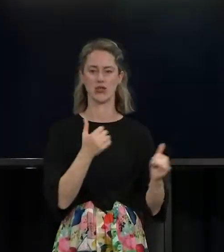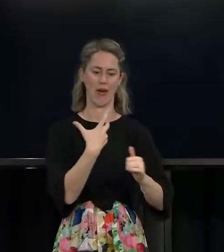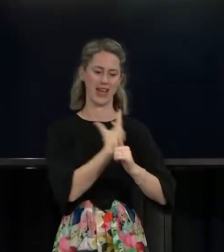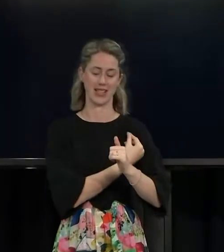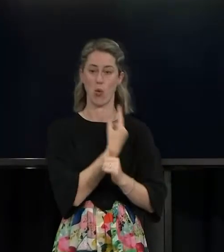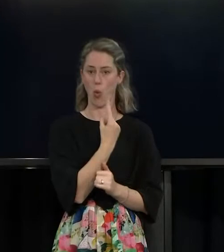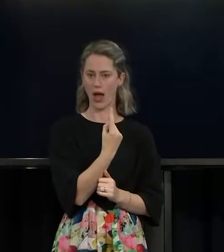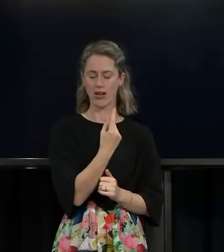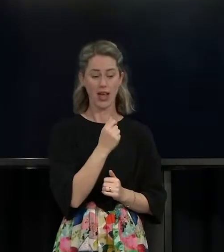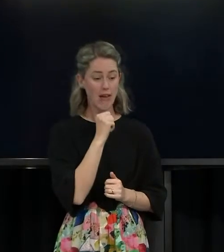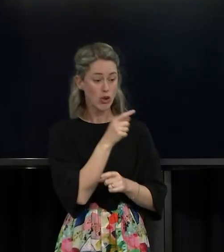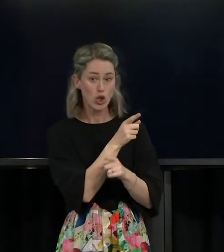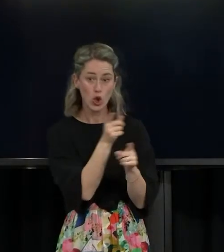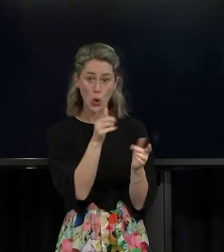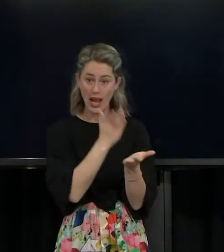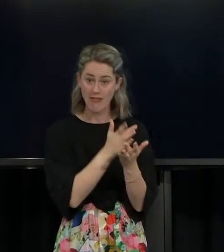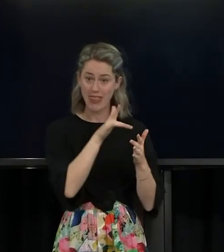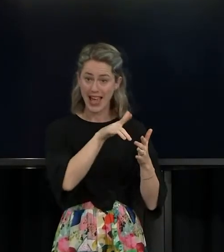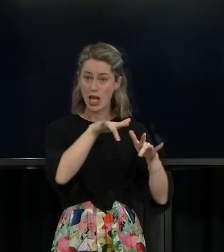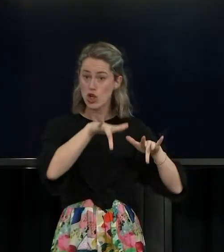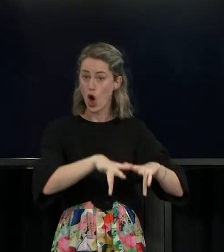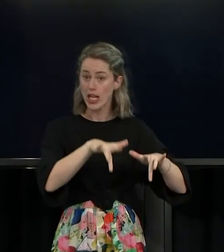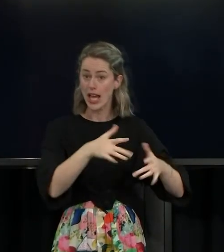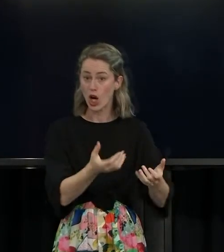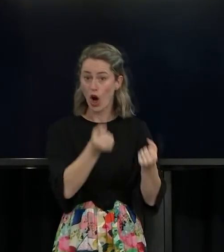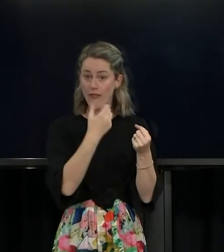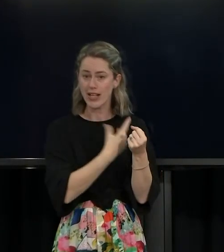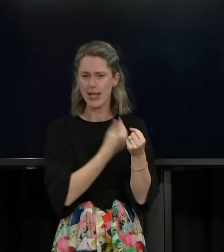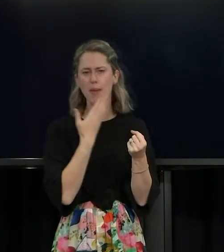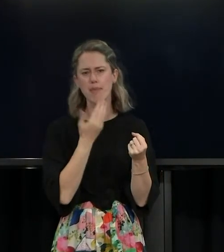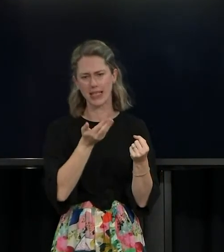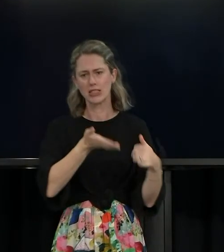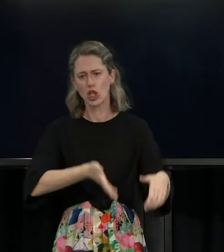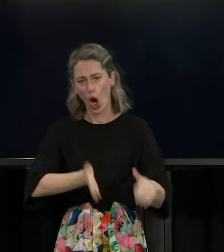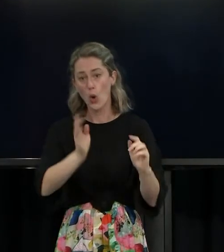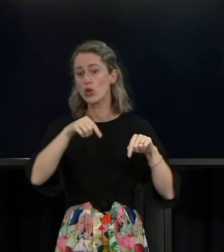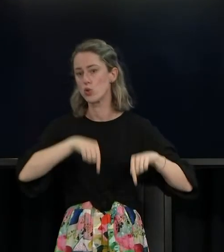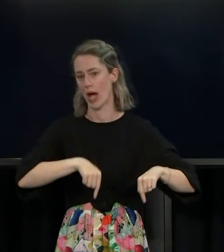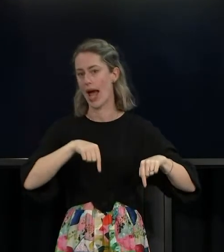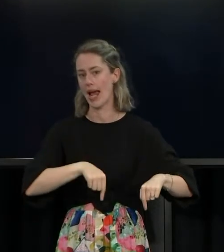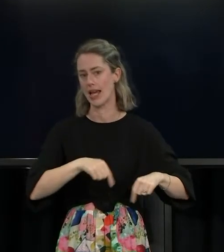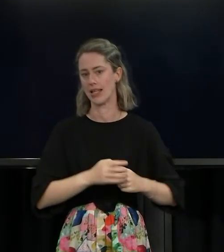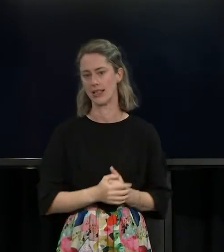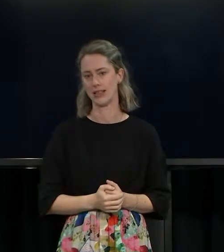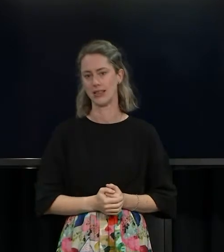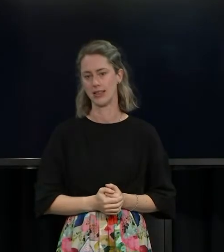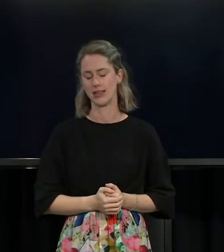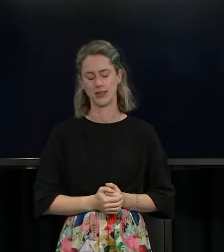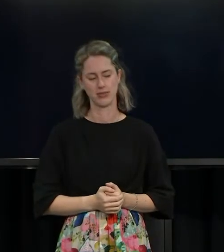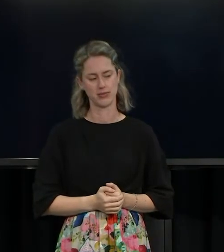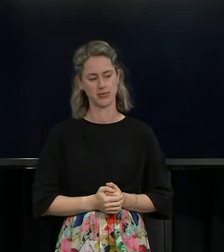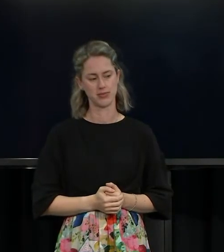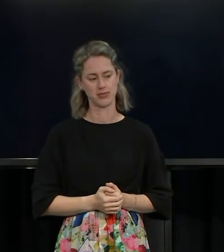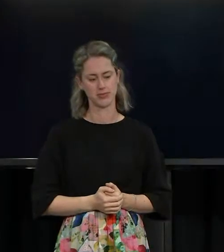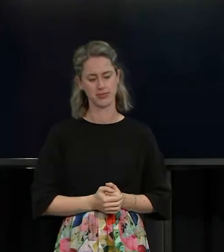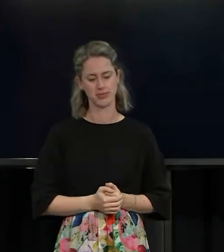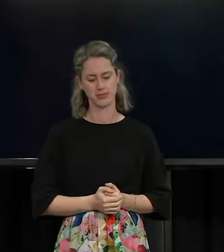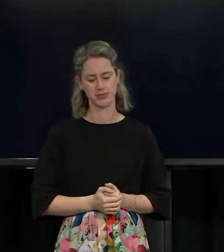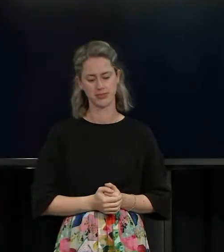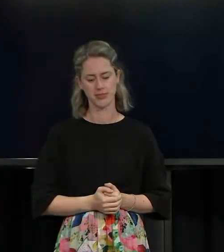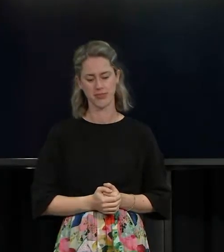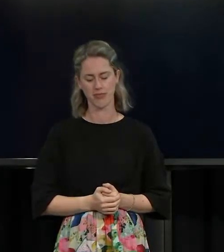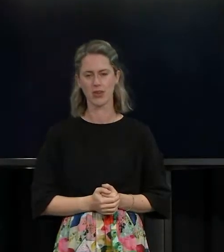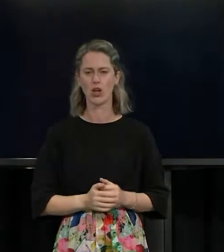who haven't yet had a vaccination and who are eligible to get out and do that today. In terms of crossing alert